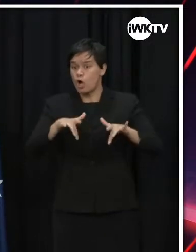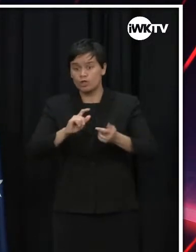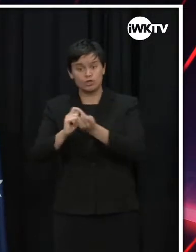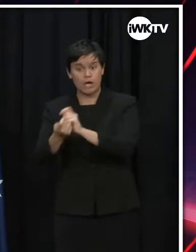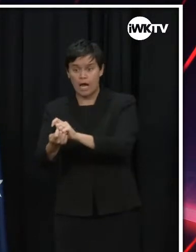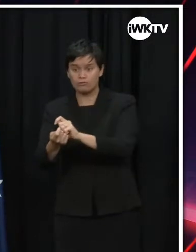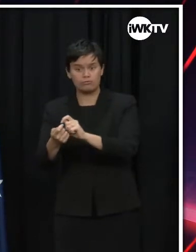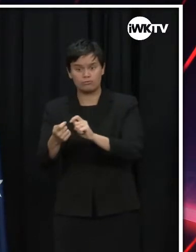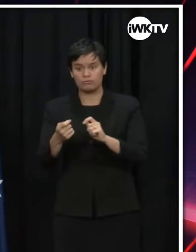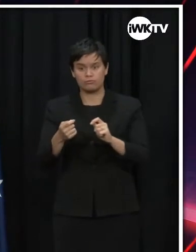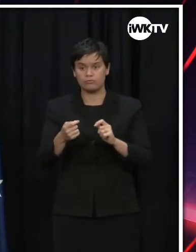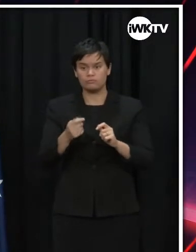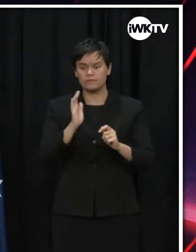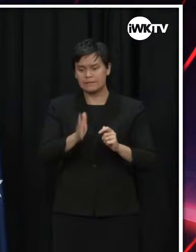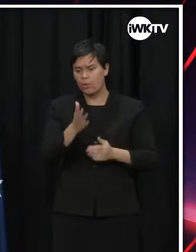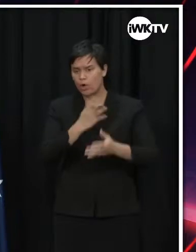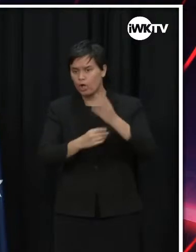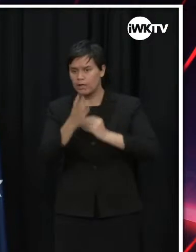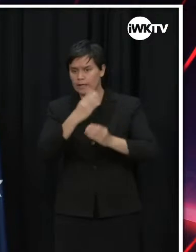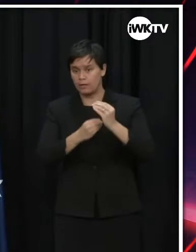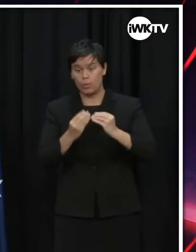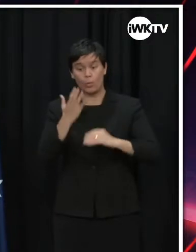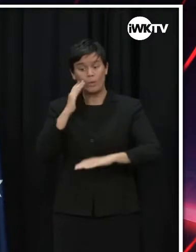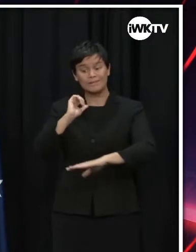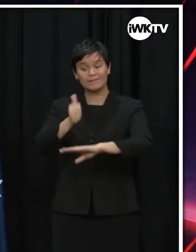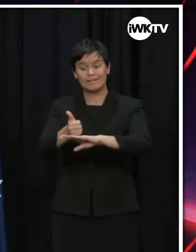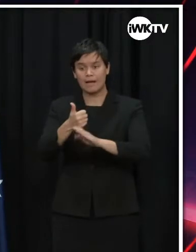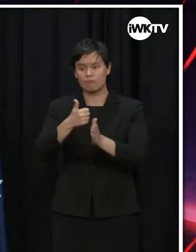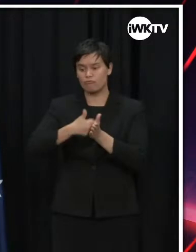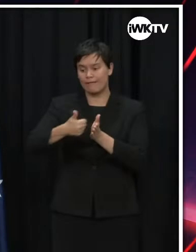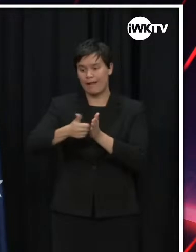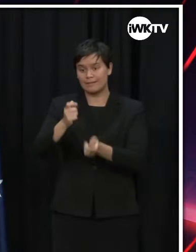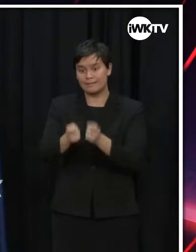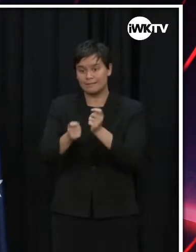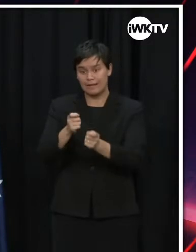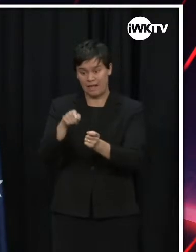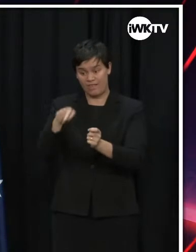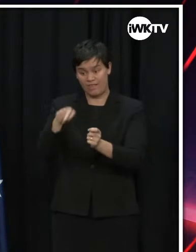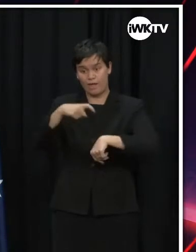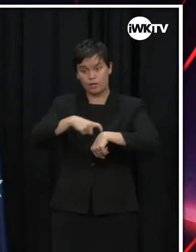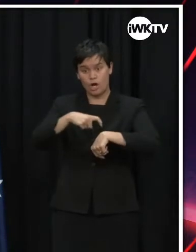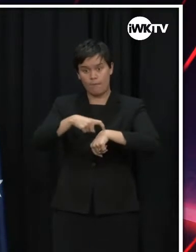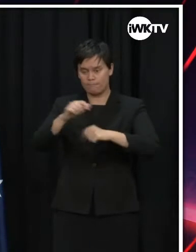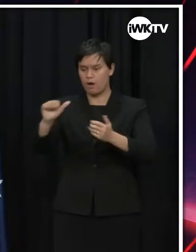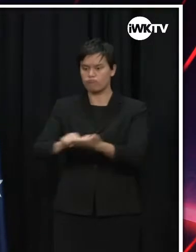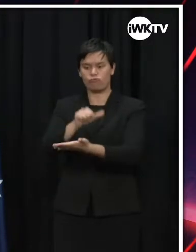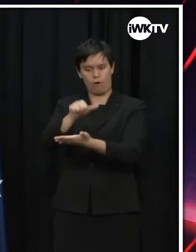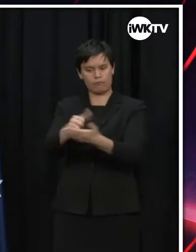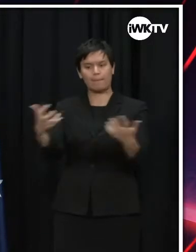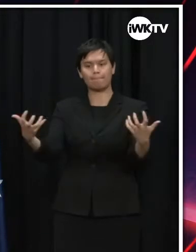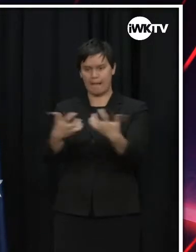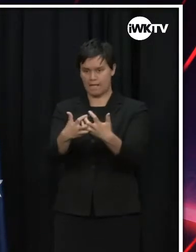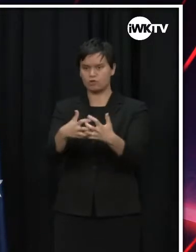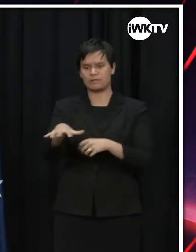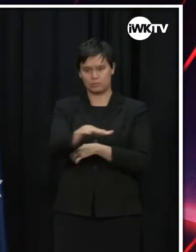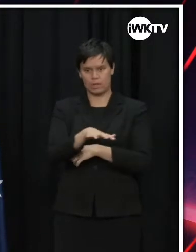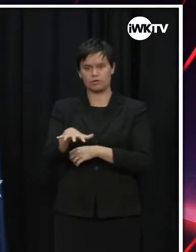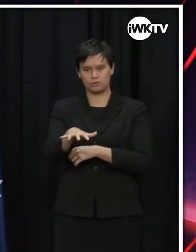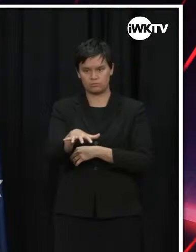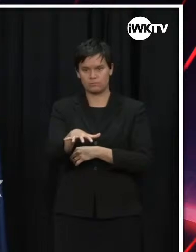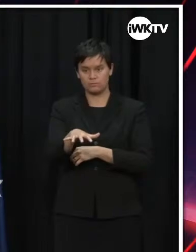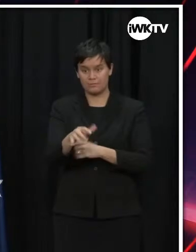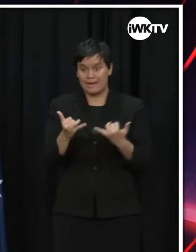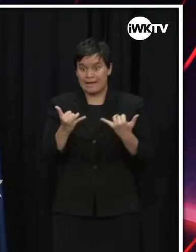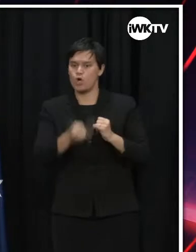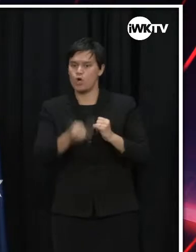we put those testing requirements in place, they were appropriate to the risk that we were dealing with. What we've seen in recent months is that we're